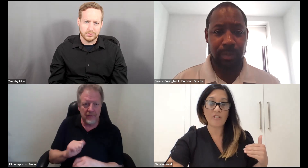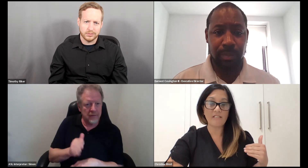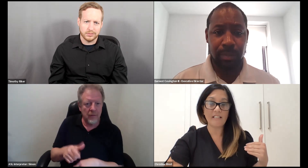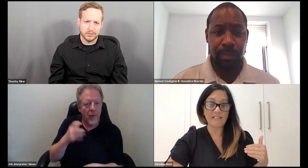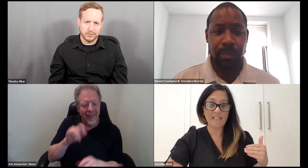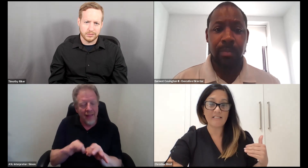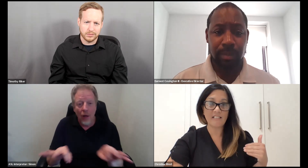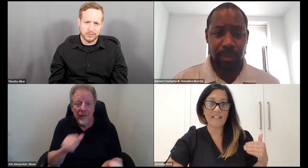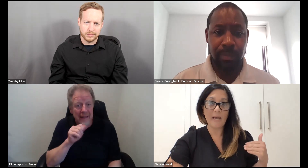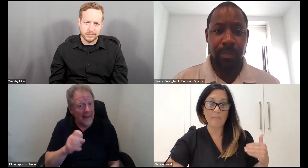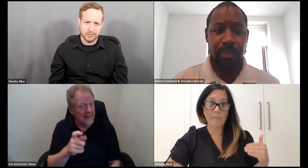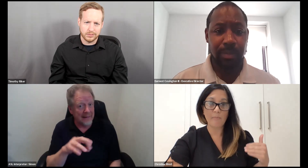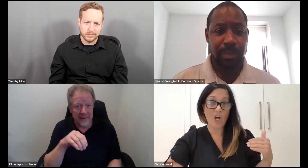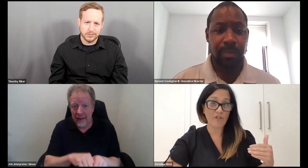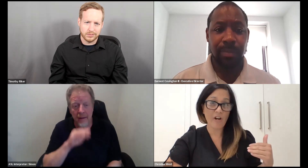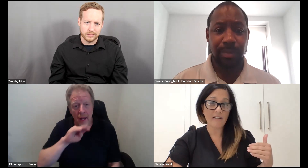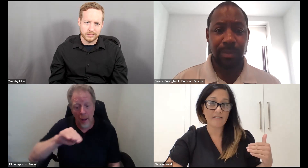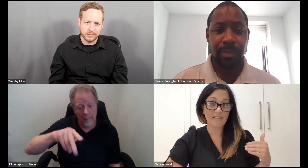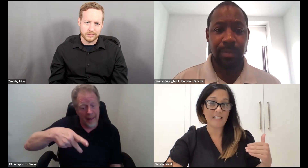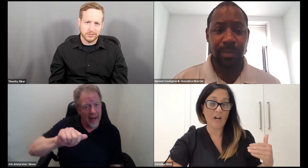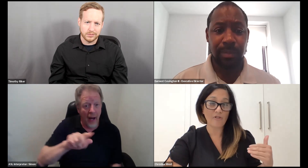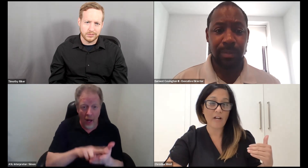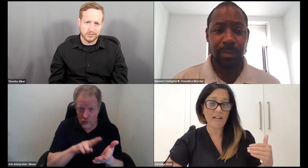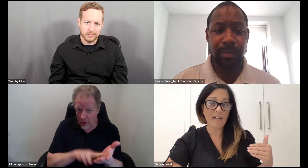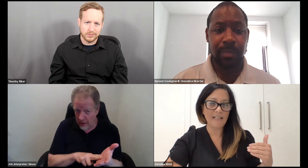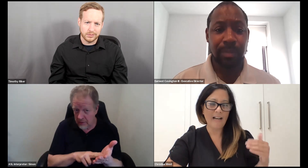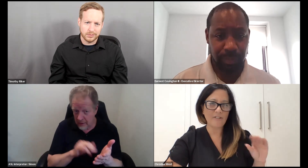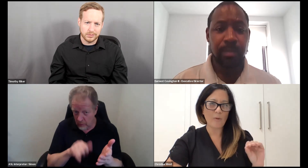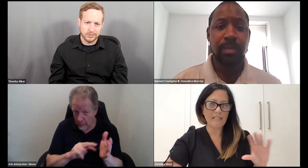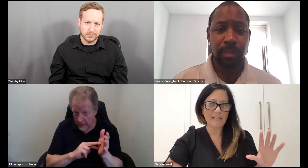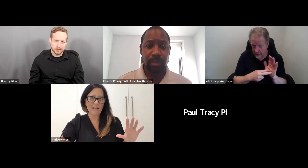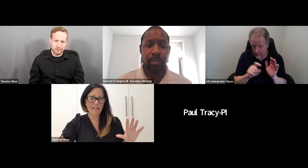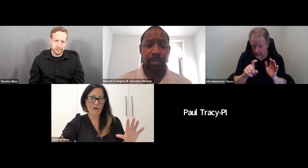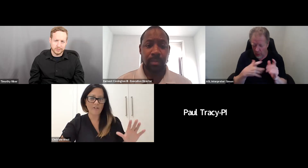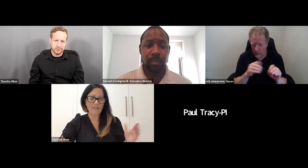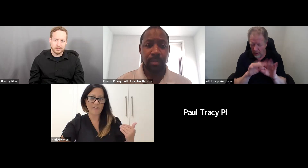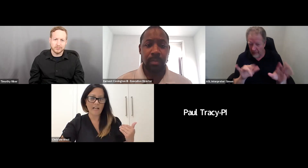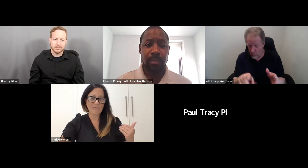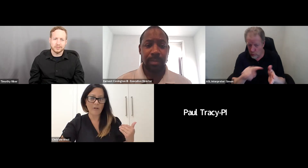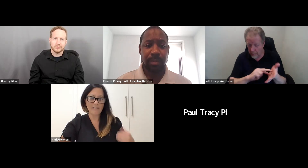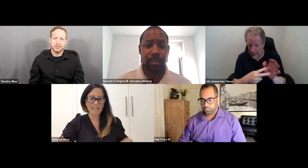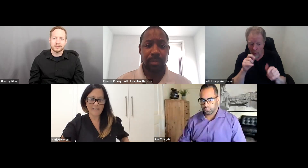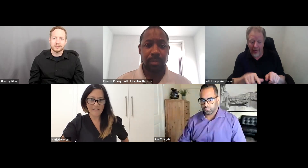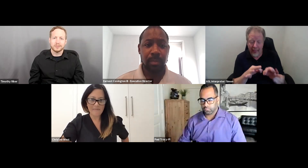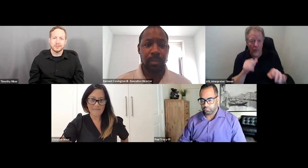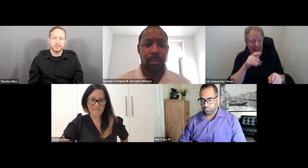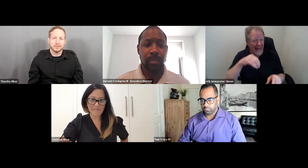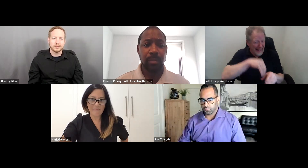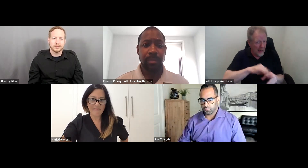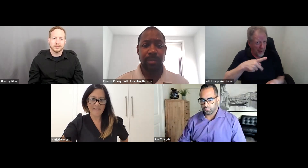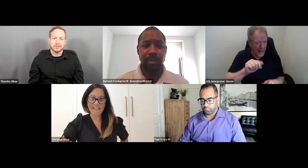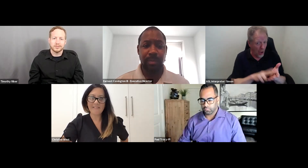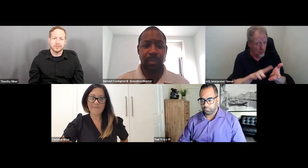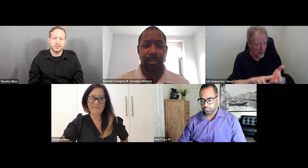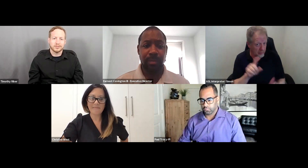language doesn't exist in the MPA contracts, the state contracts? I just wanted to clarify your last point.